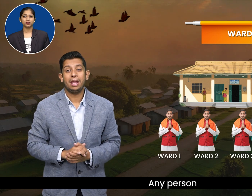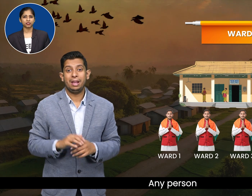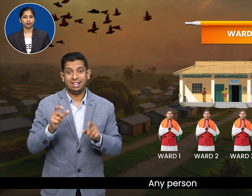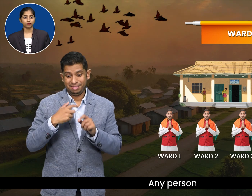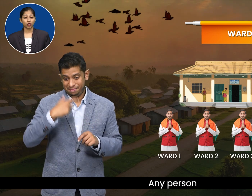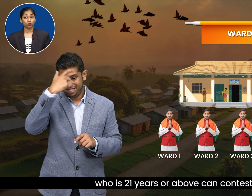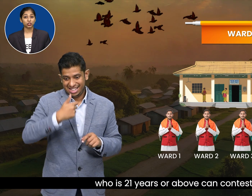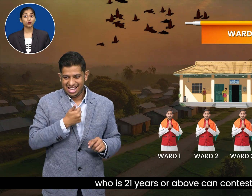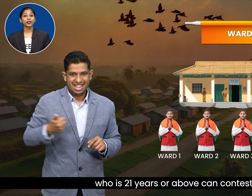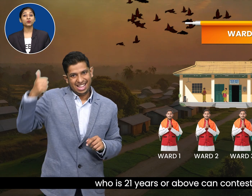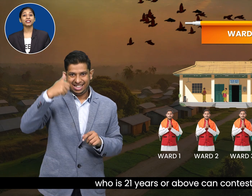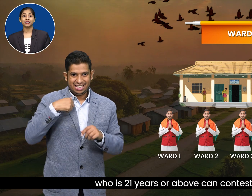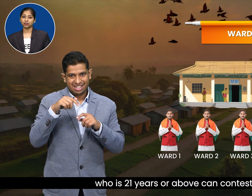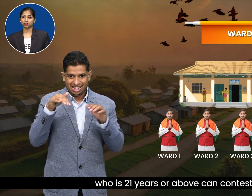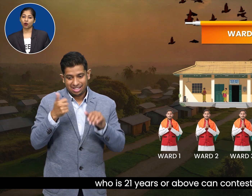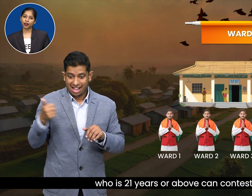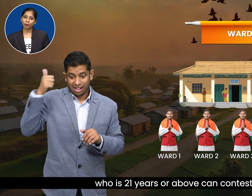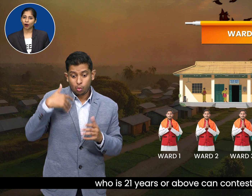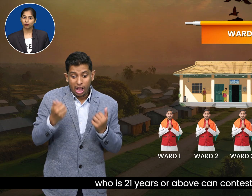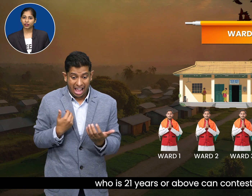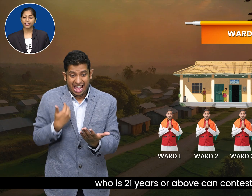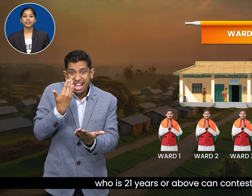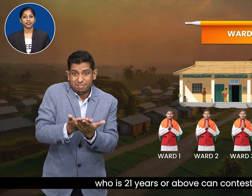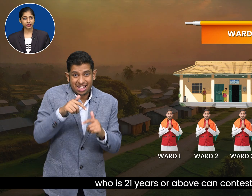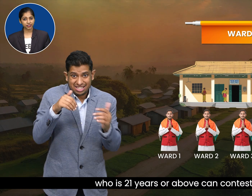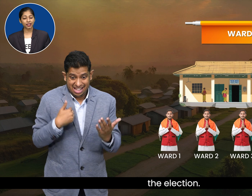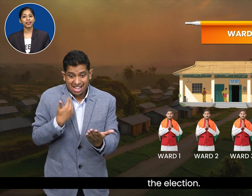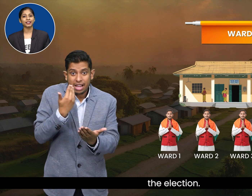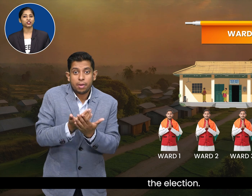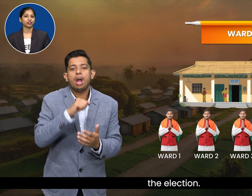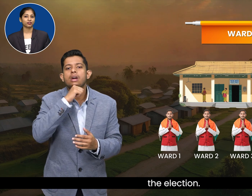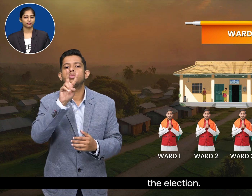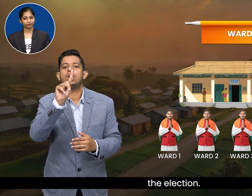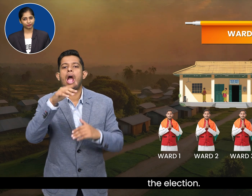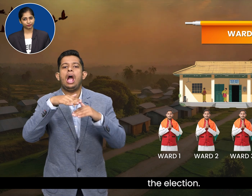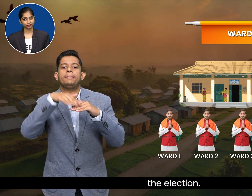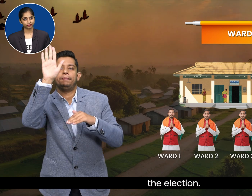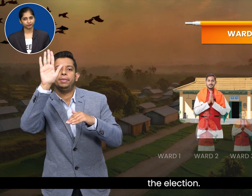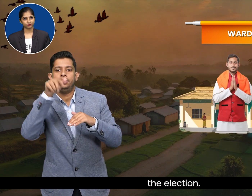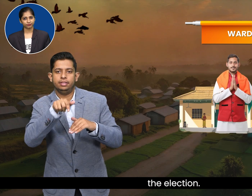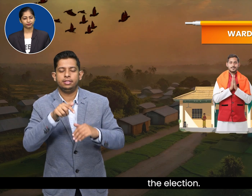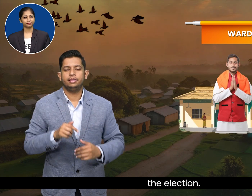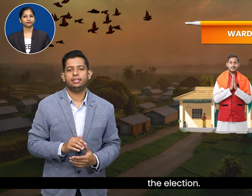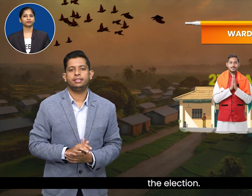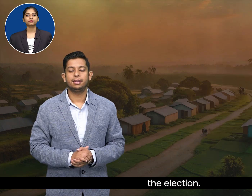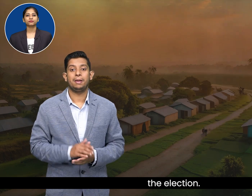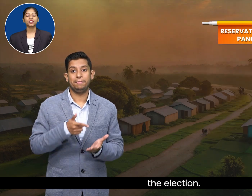Any person who is 21 years or above can contest the election.